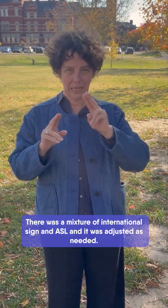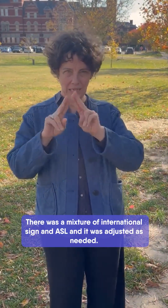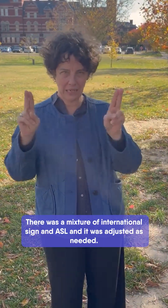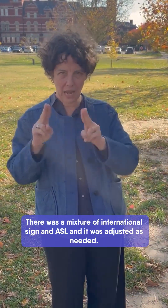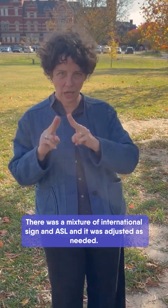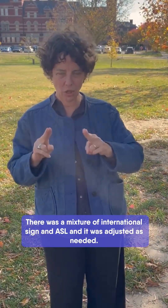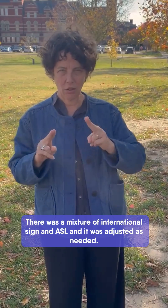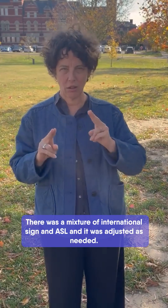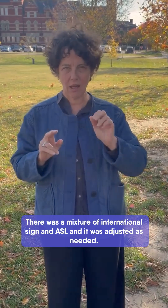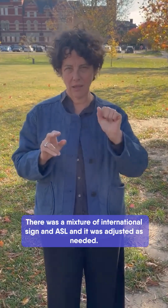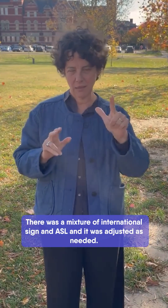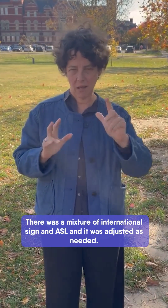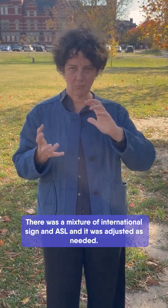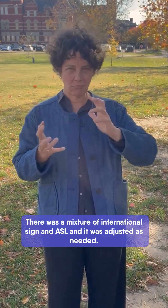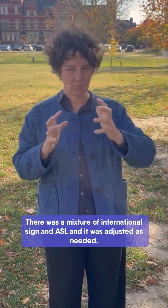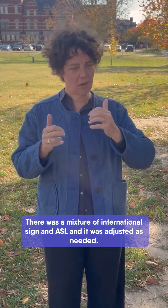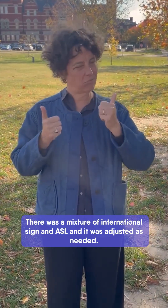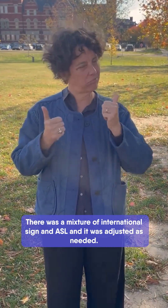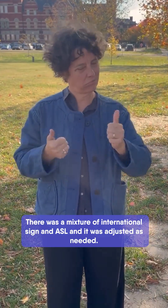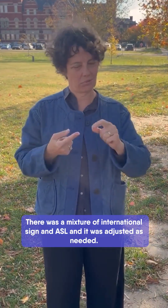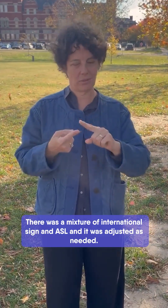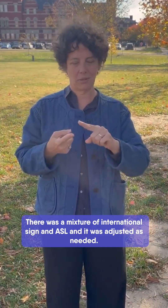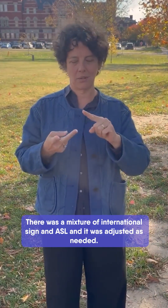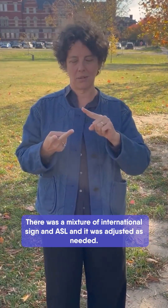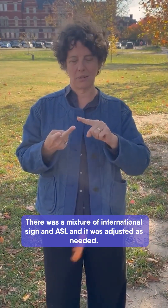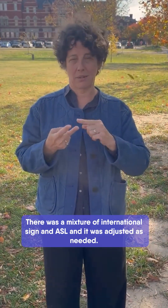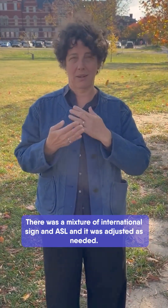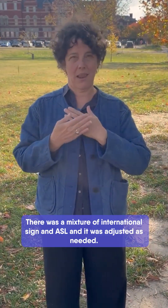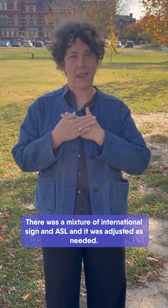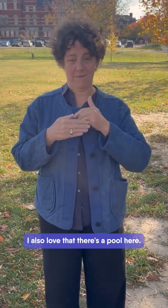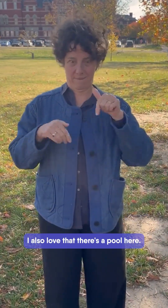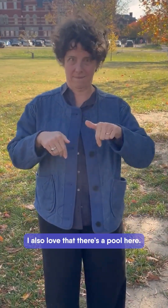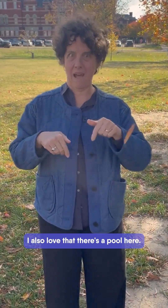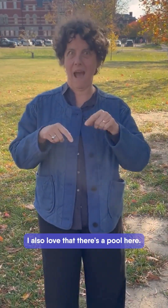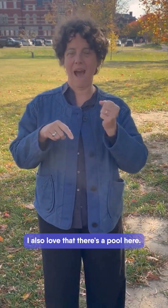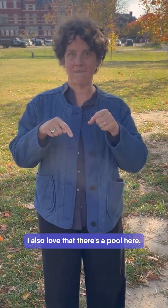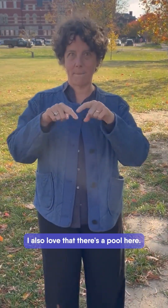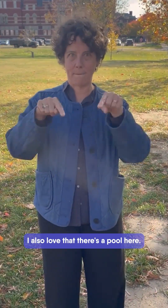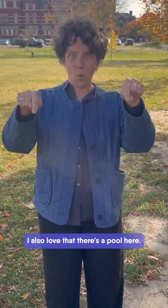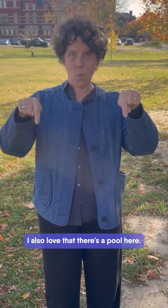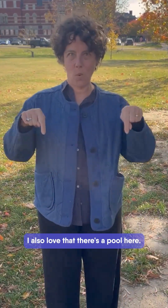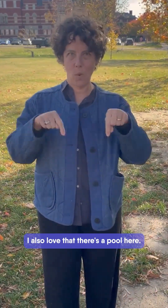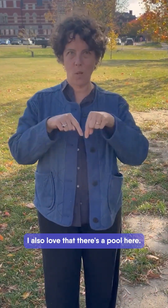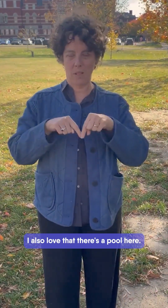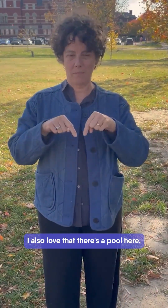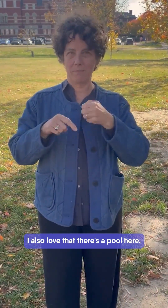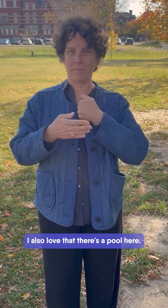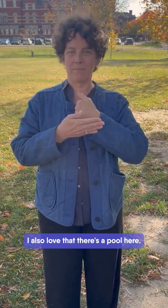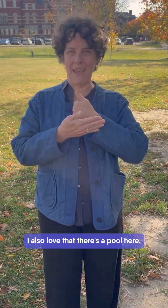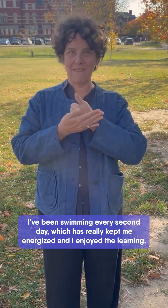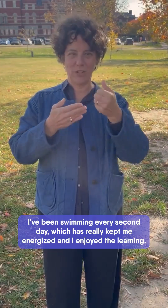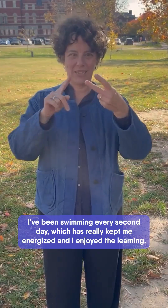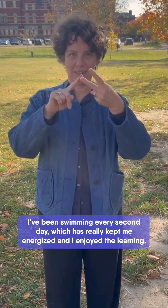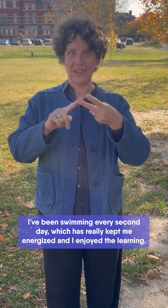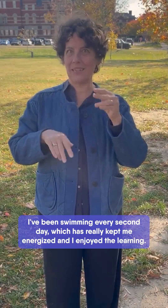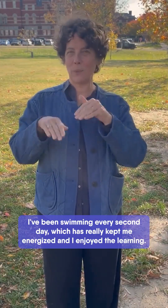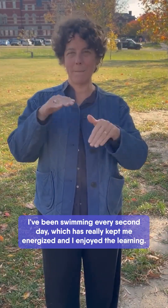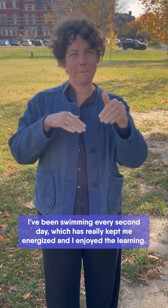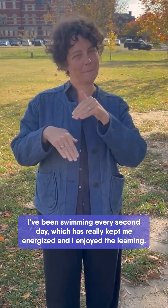sign and ASL, and it was adjusted as needed. I also love that there's a pool here. I've been swimming every second day,